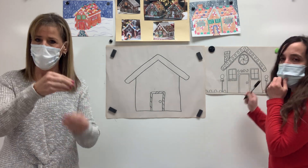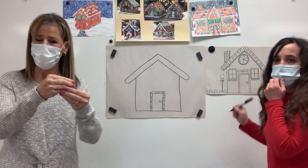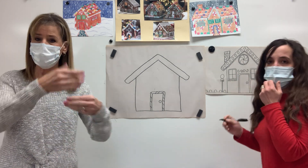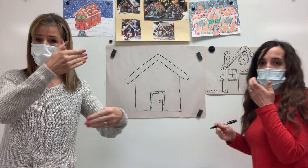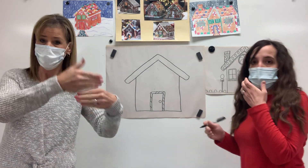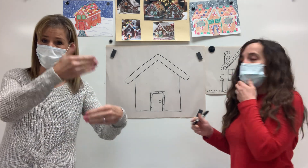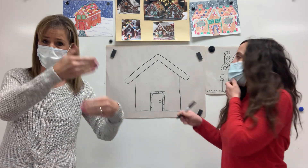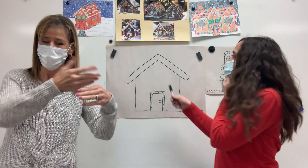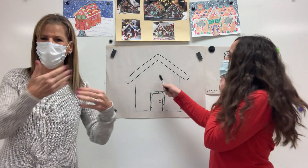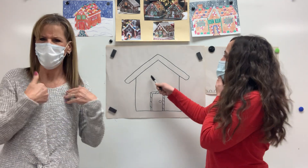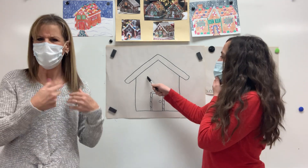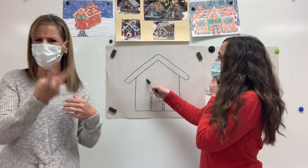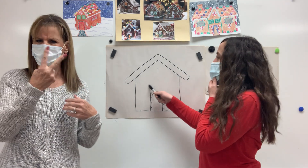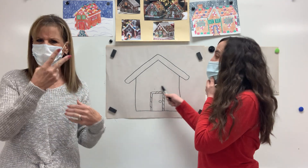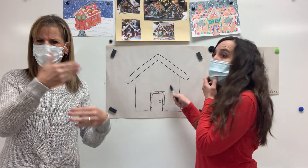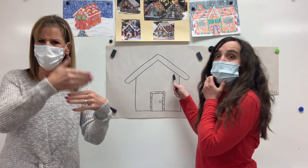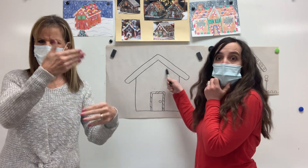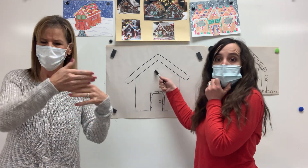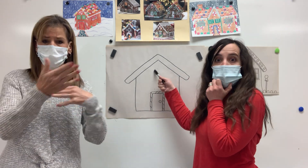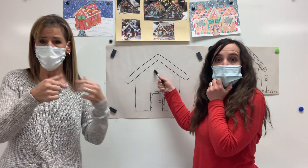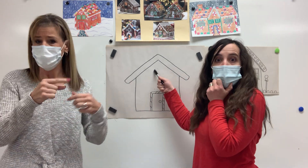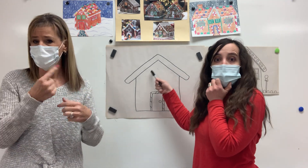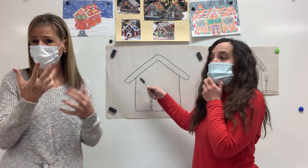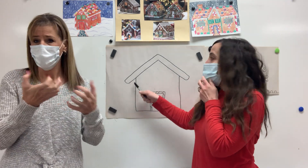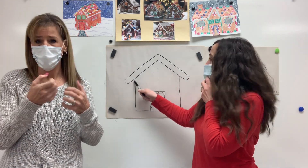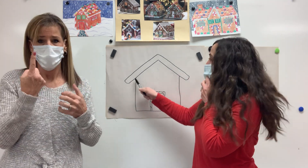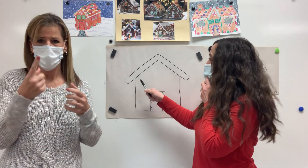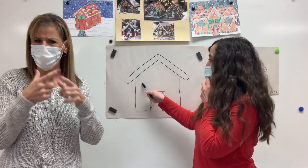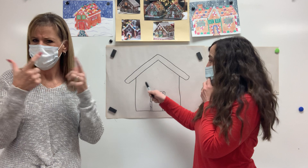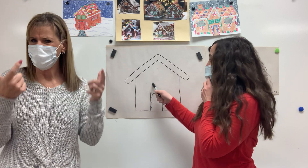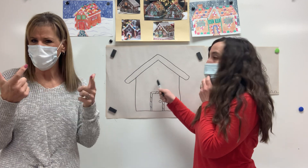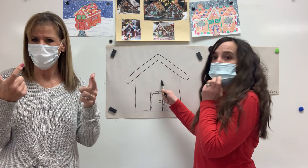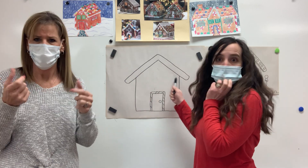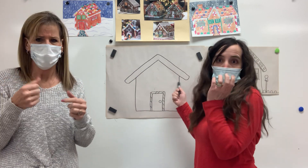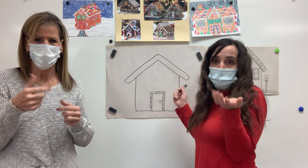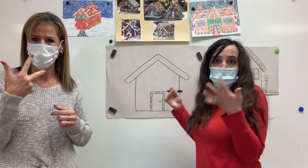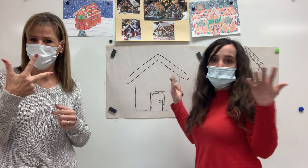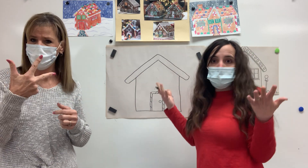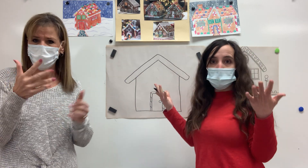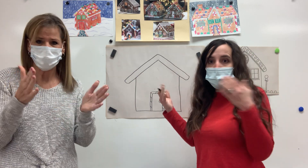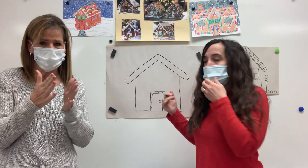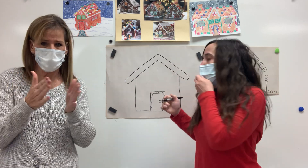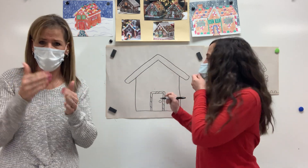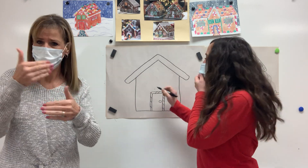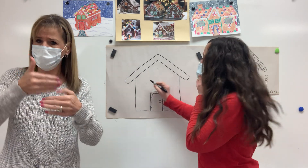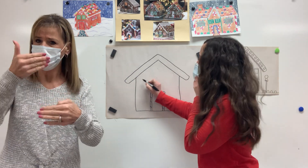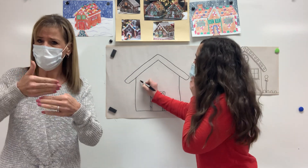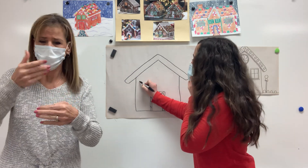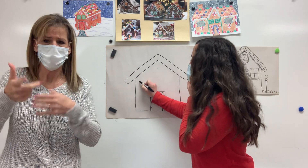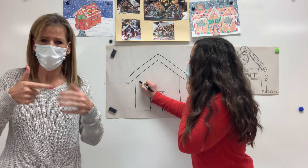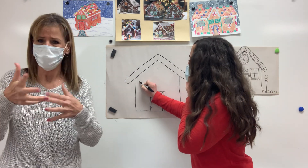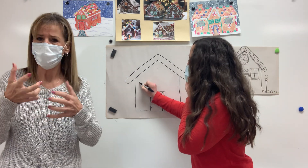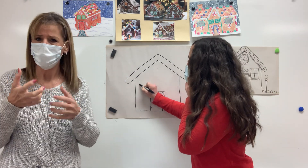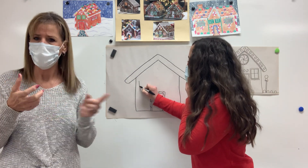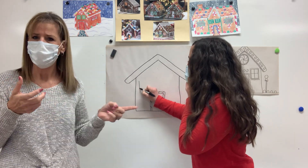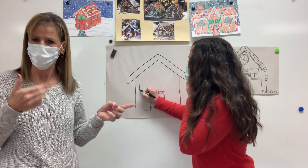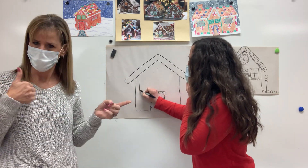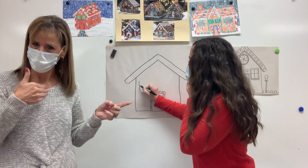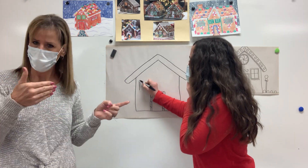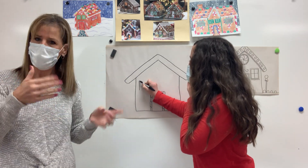on mine. Maybe you want just like 1 big window. Maybe you want 3 smaller windows, whatever you want, guys. But go ahead and add some